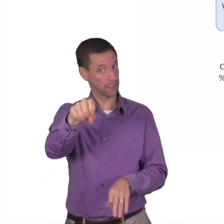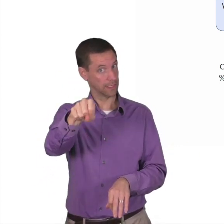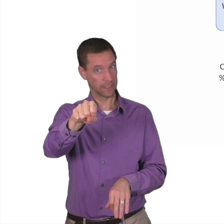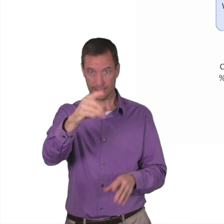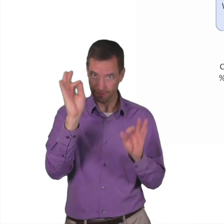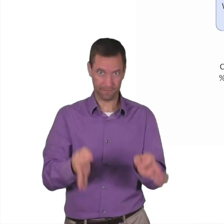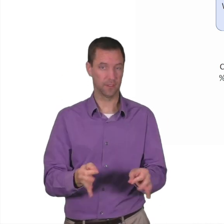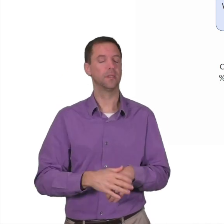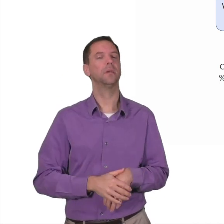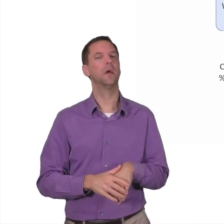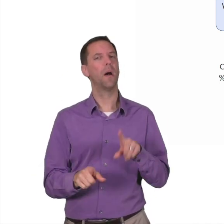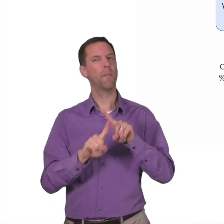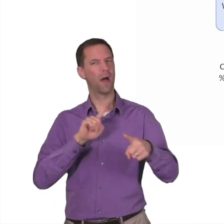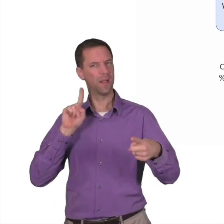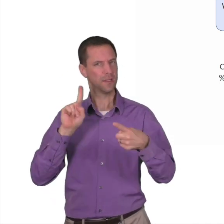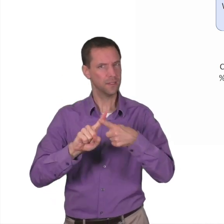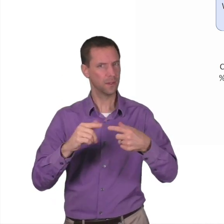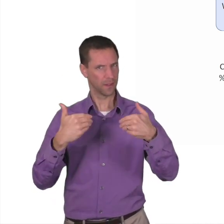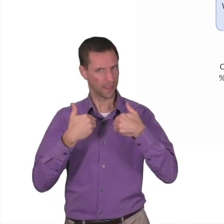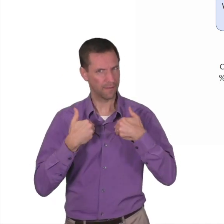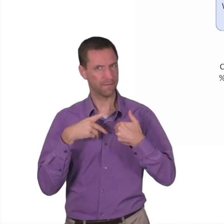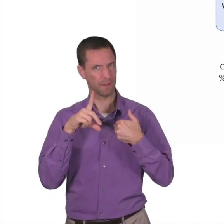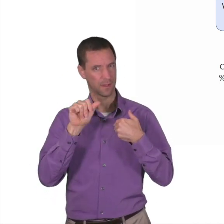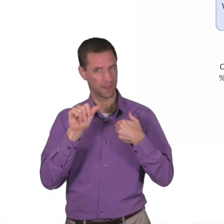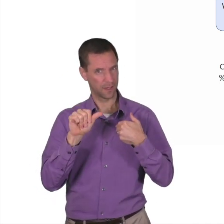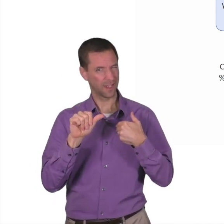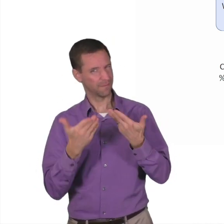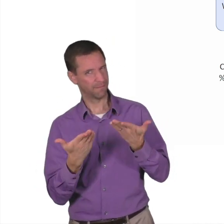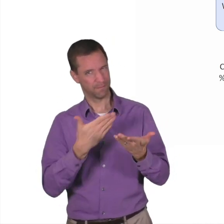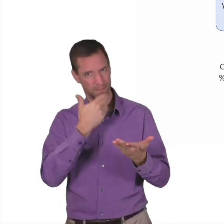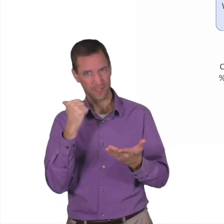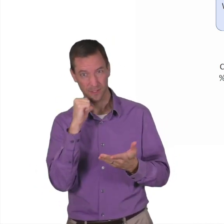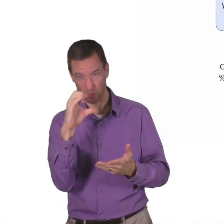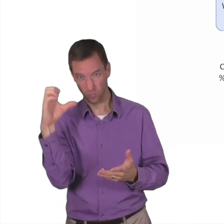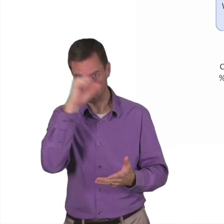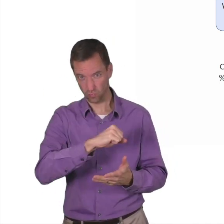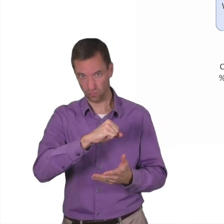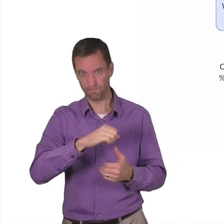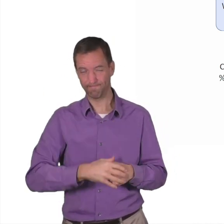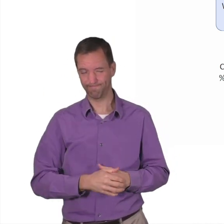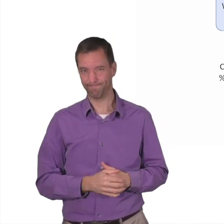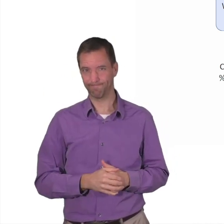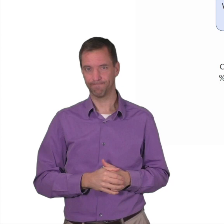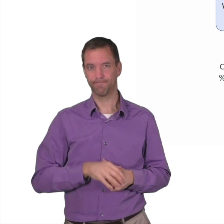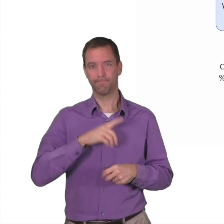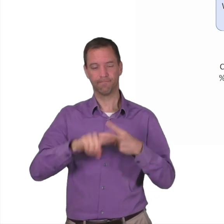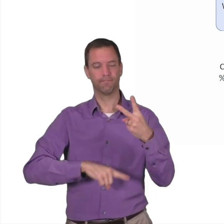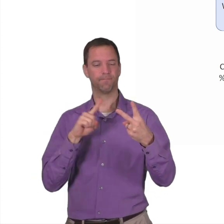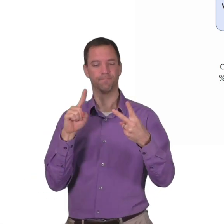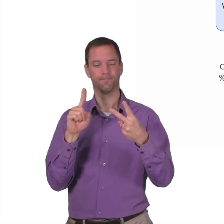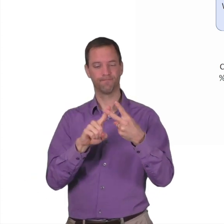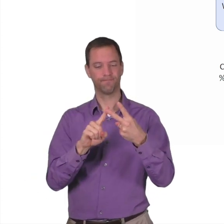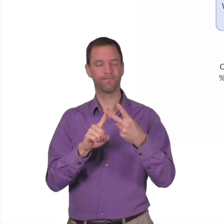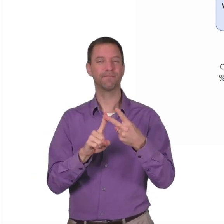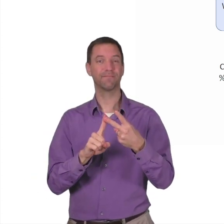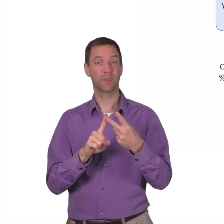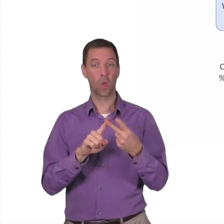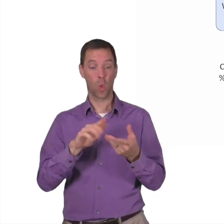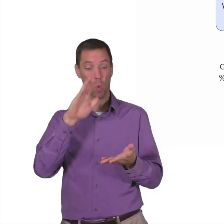outcomes look like. It is definitely important to find out, but until we have those data, it's better not to assume.